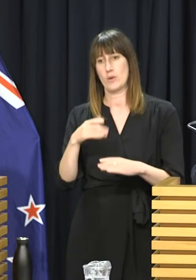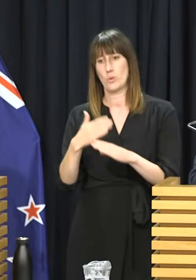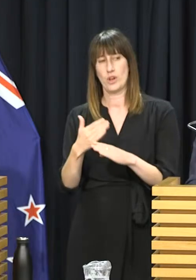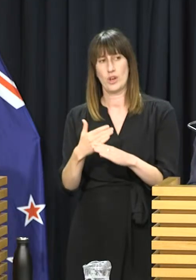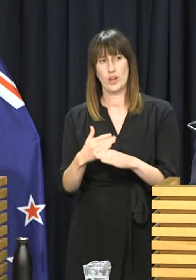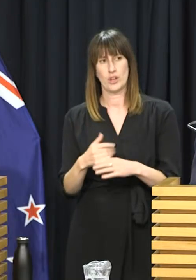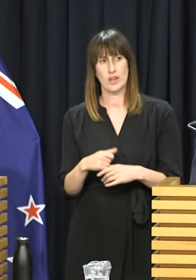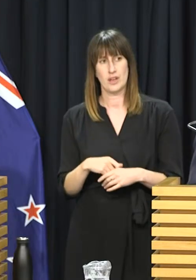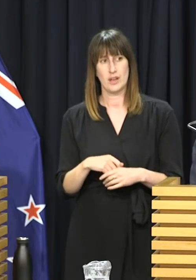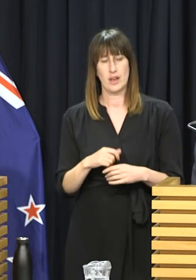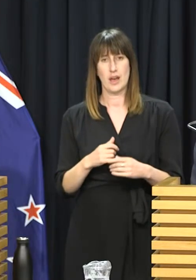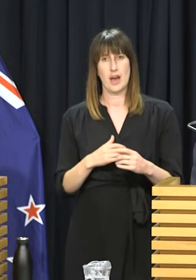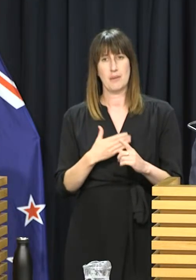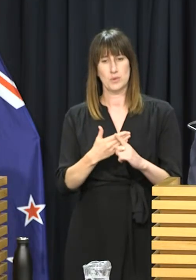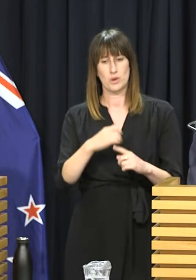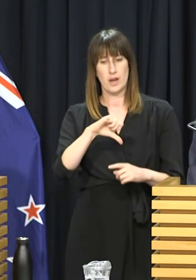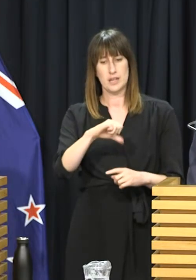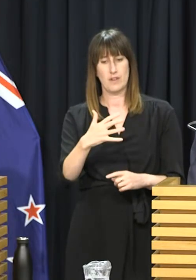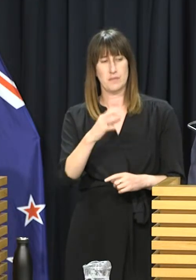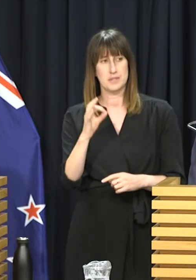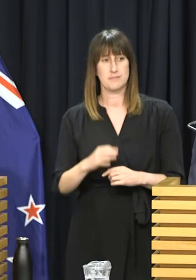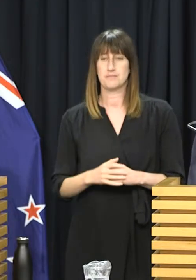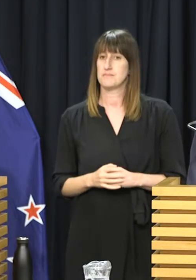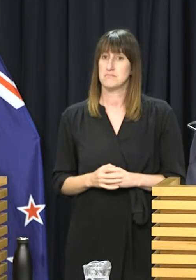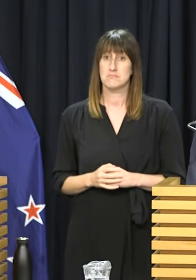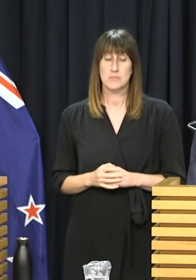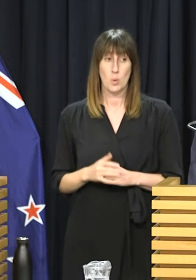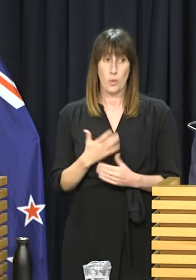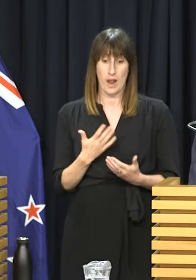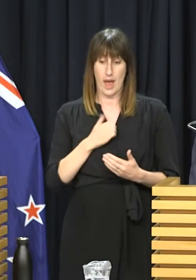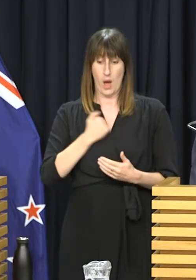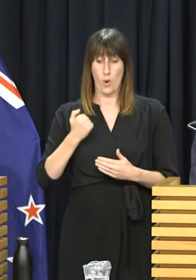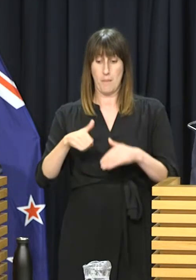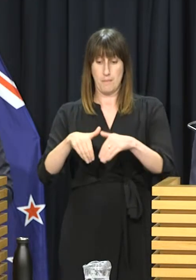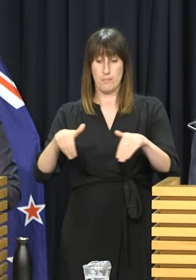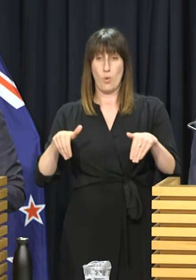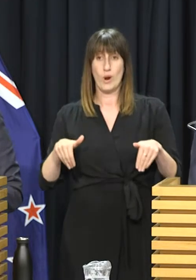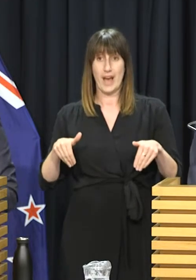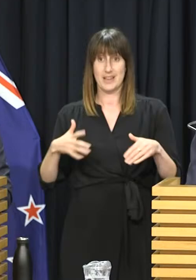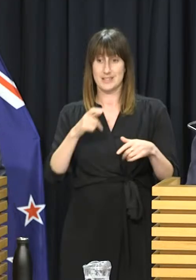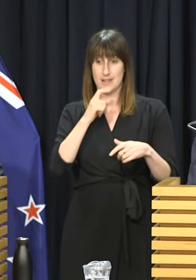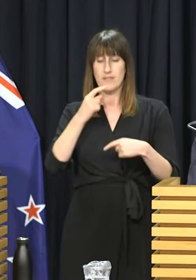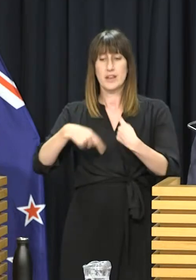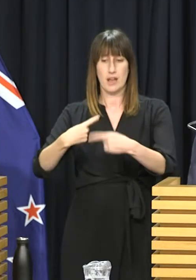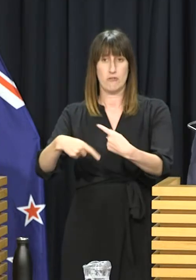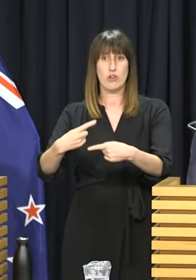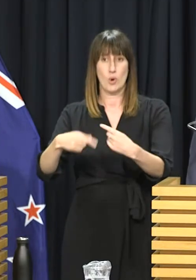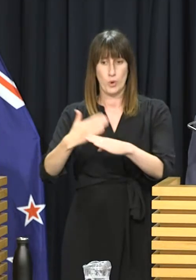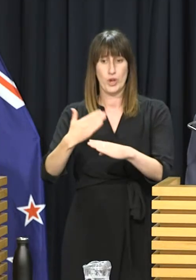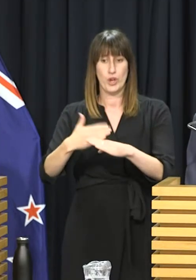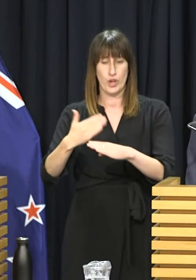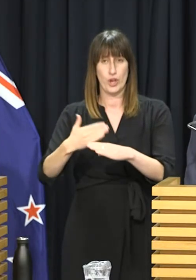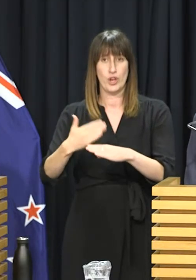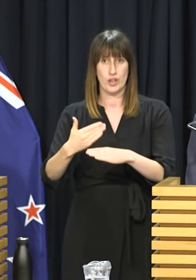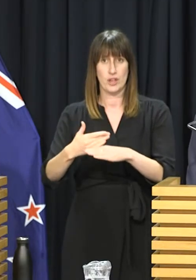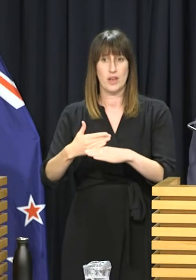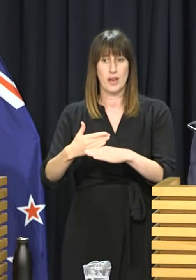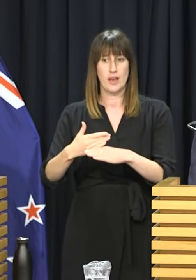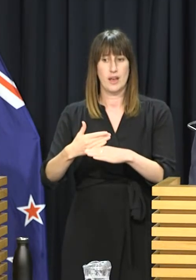95%? So all our border workforce are continuing to work, even though they're vaccinated, and they are continuing to be